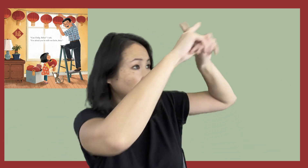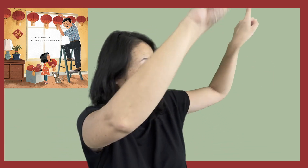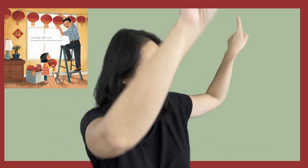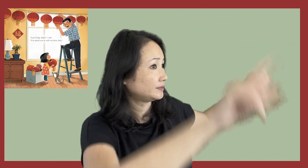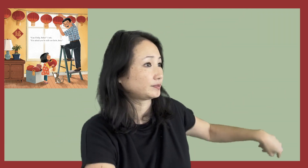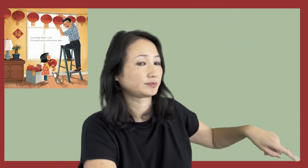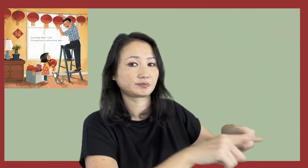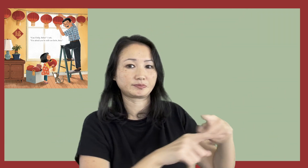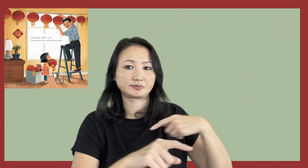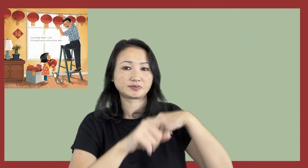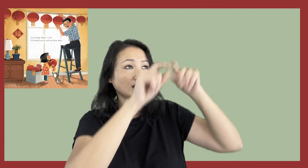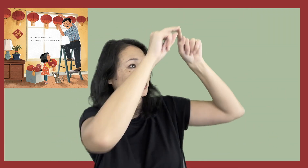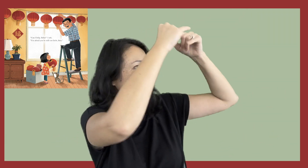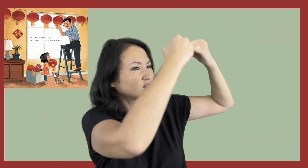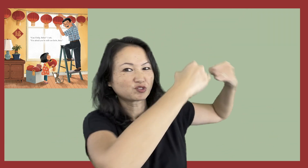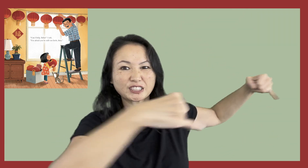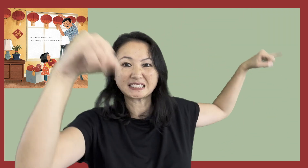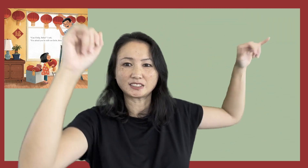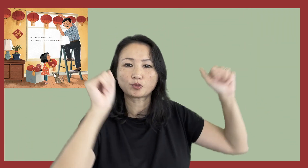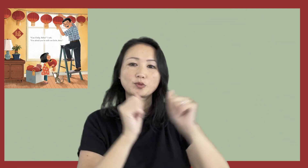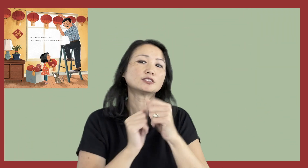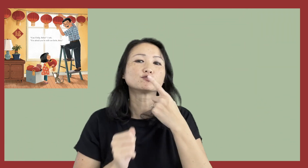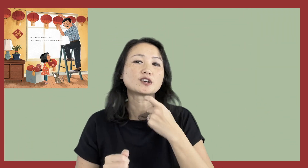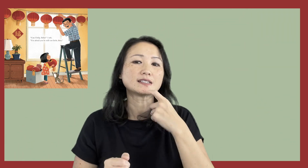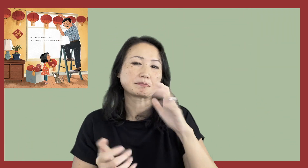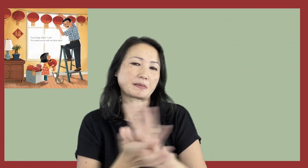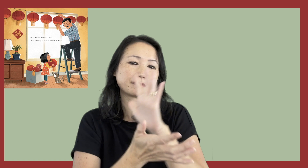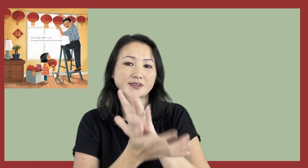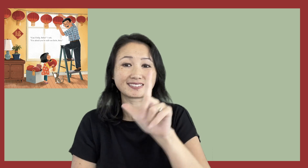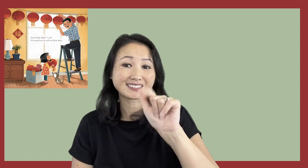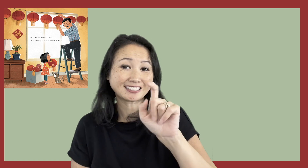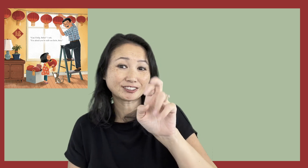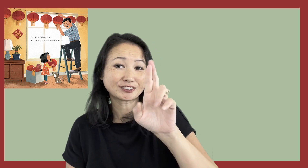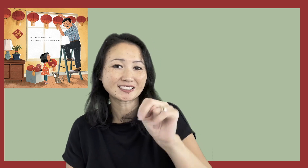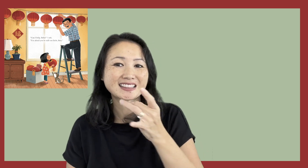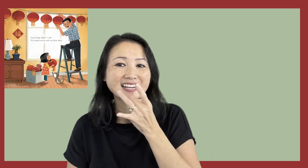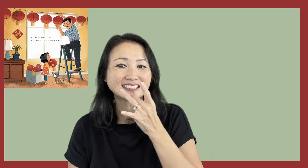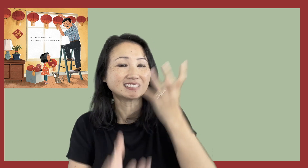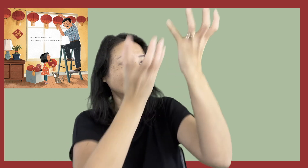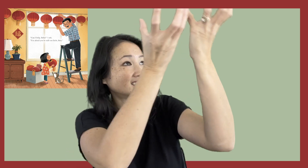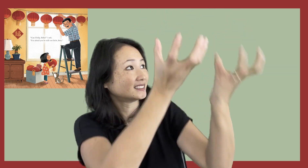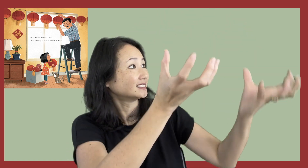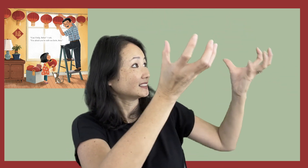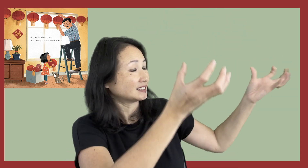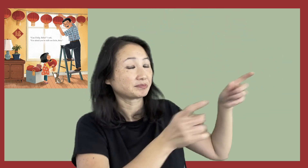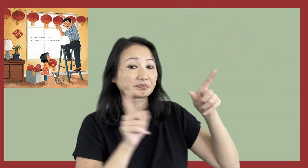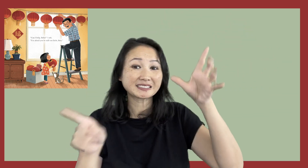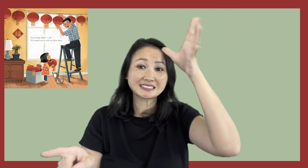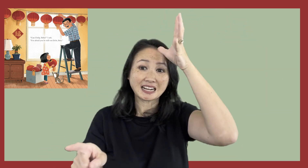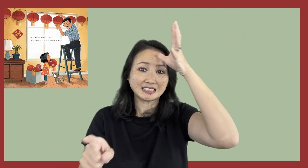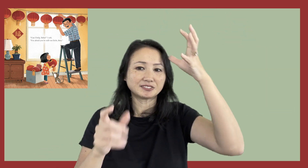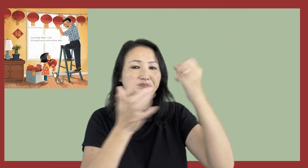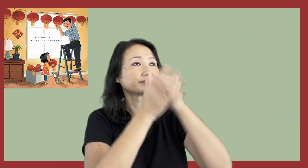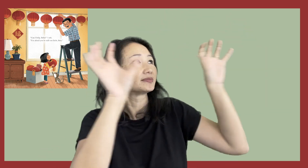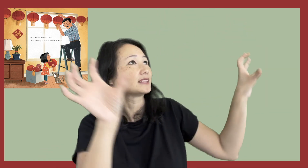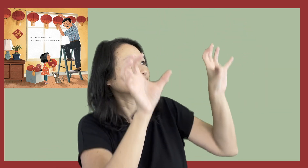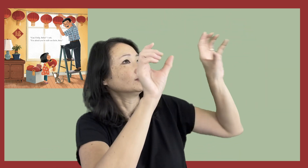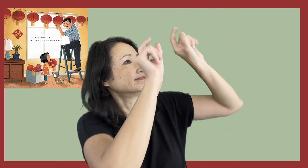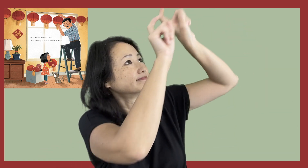Near the big window, there's a string with red paper lanterns hanging, and my dad